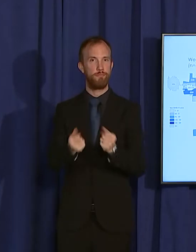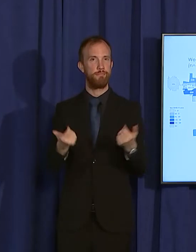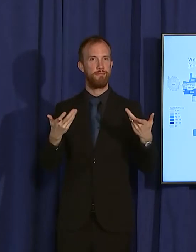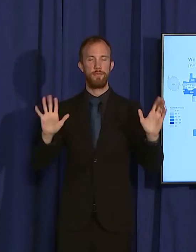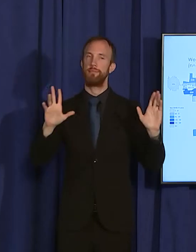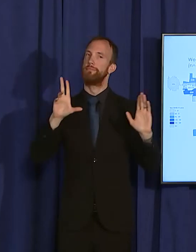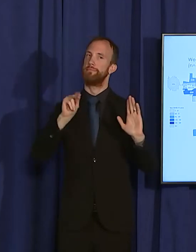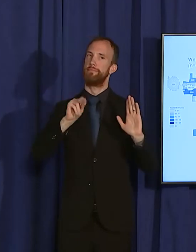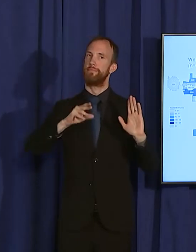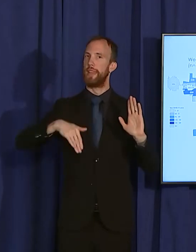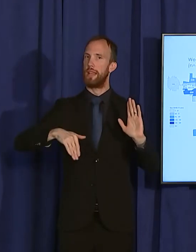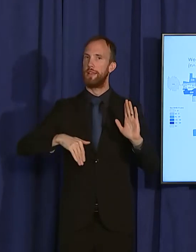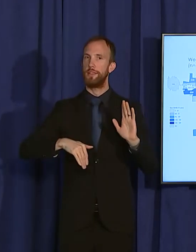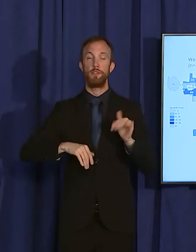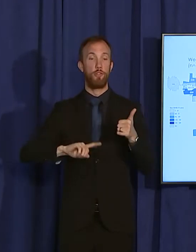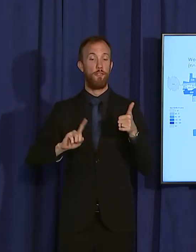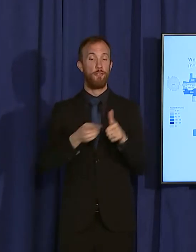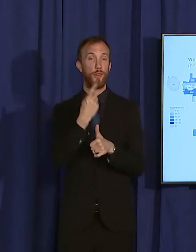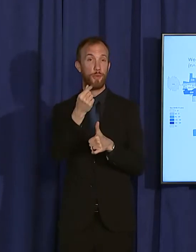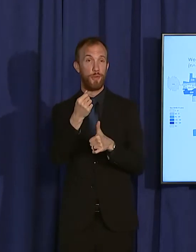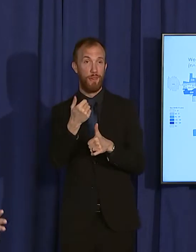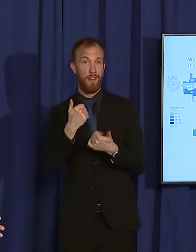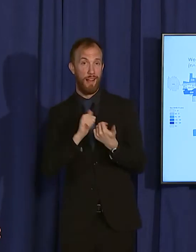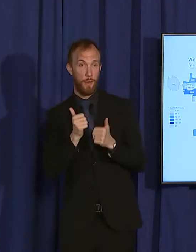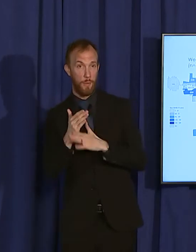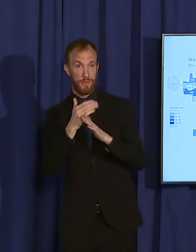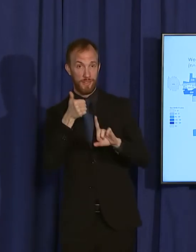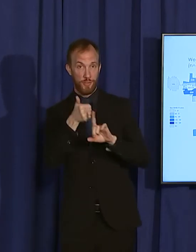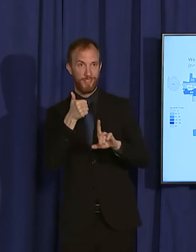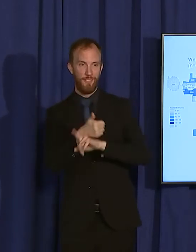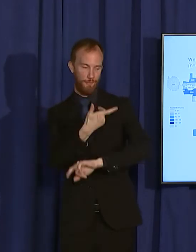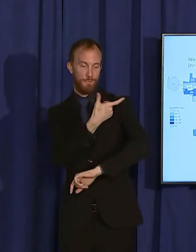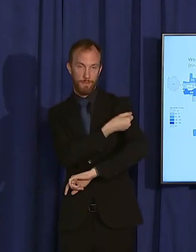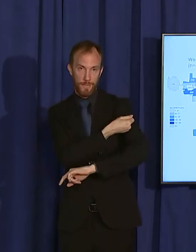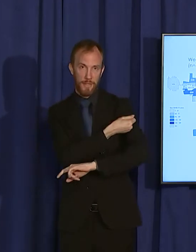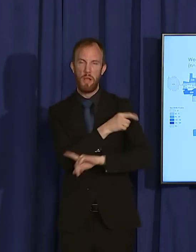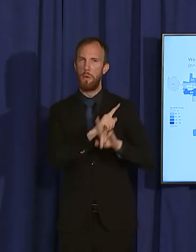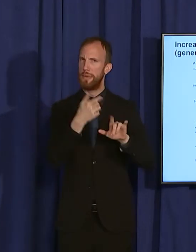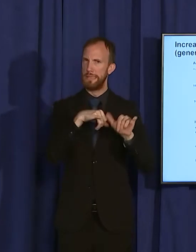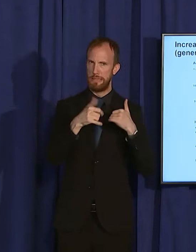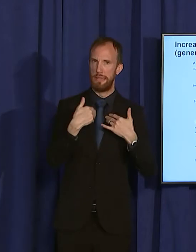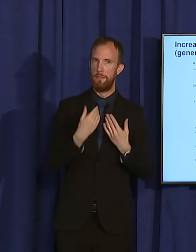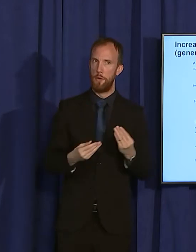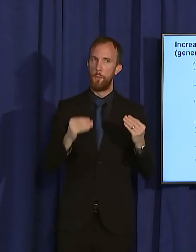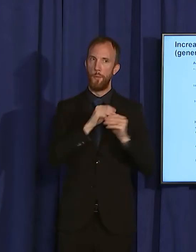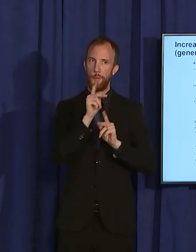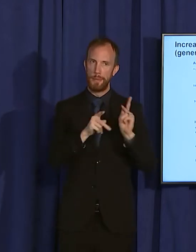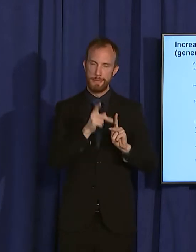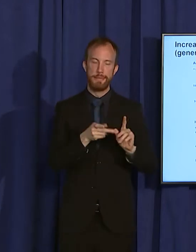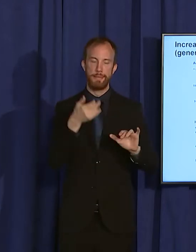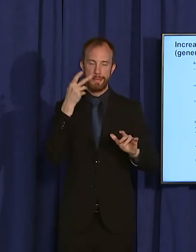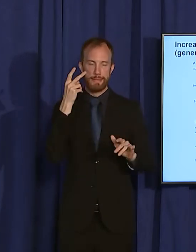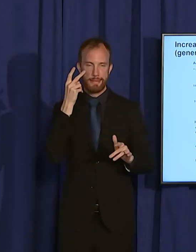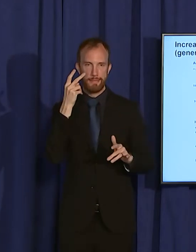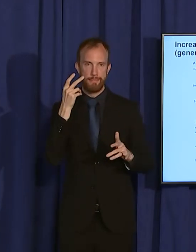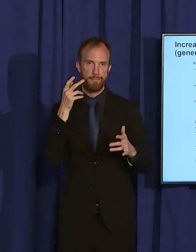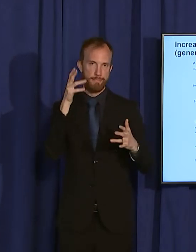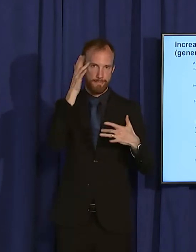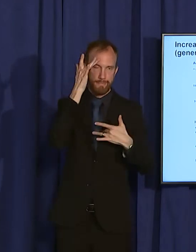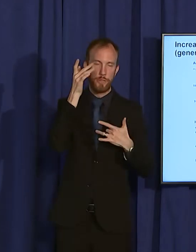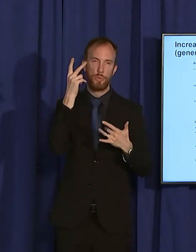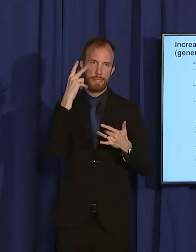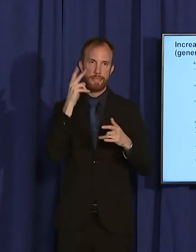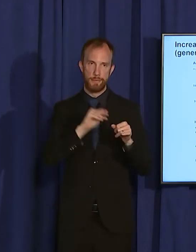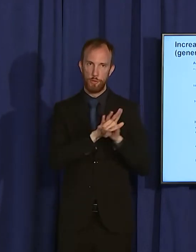is to get that vaccine. But we still have a ways to go. We still have a very generalized outbreak here in Chicago. If we look at our